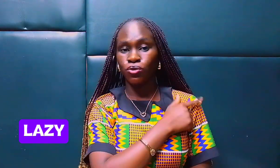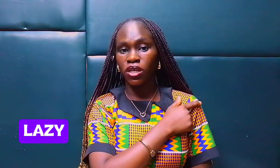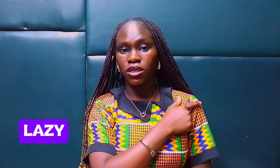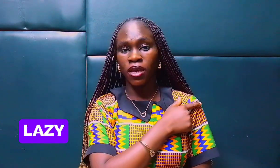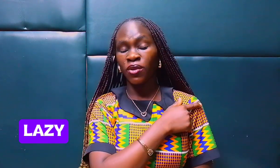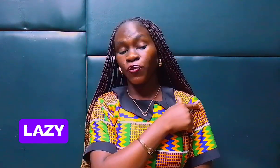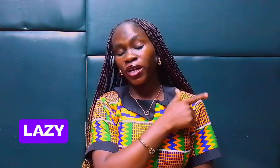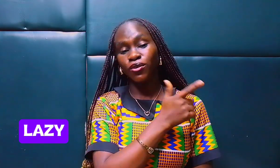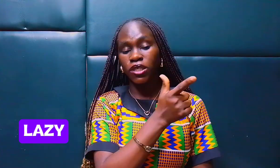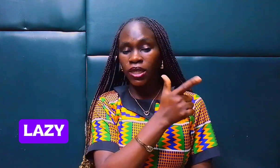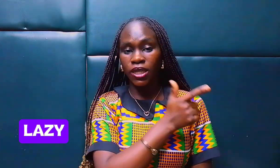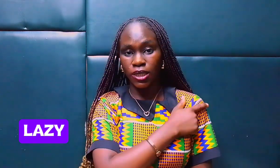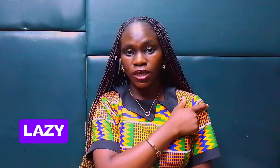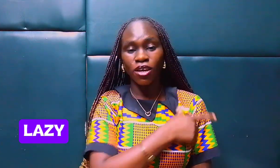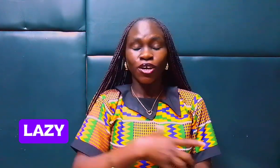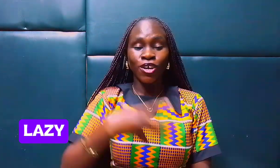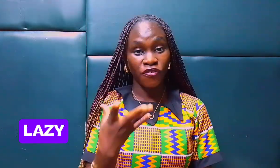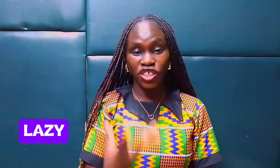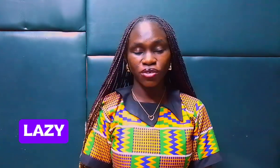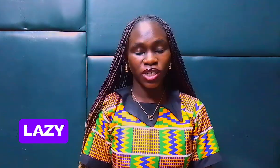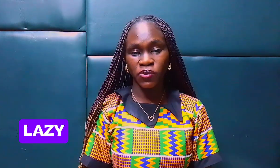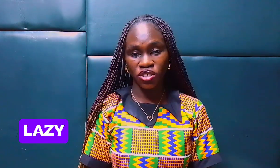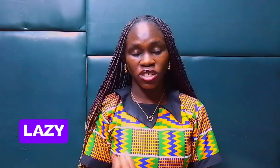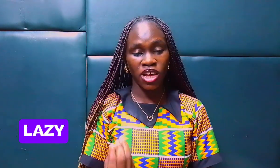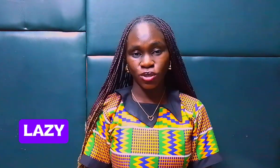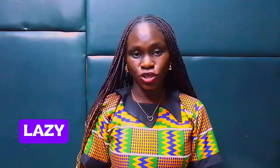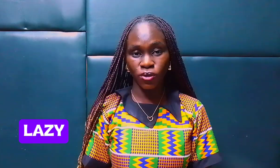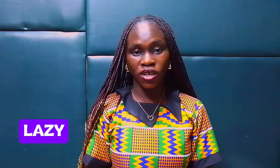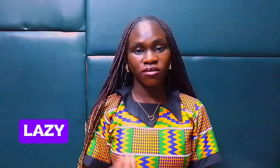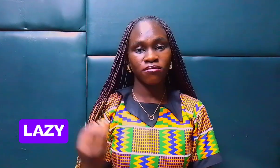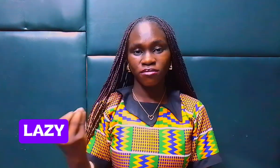your shoulders, and when you're saying lazy, your facial expression has to show that.